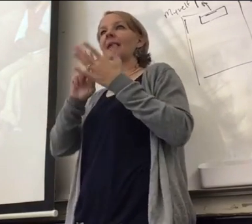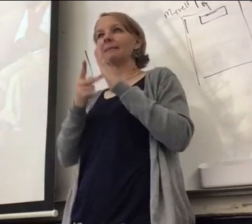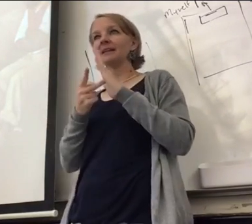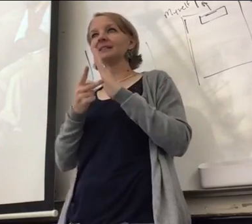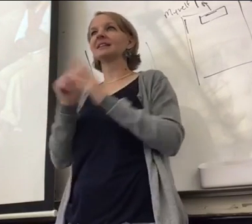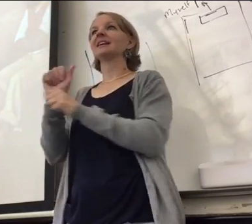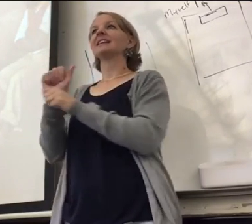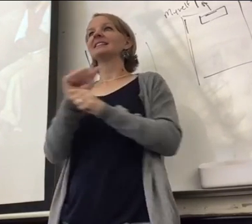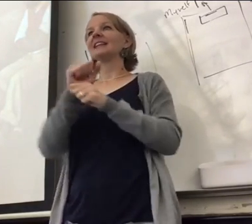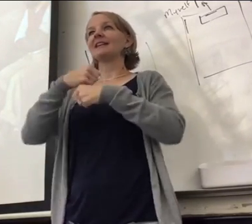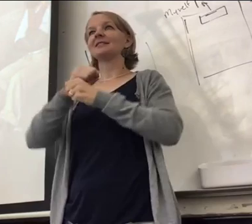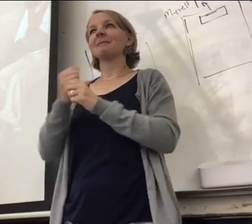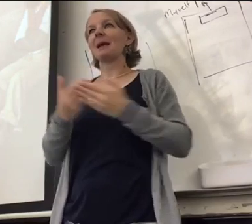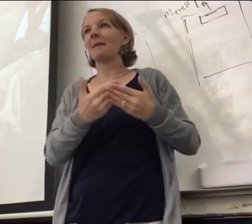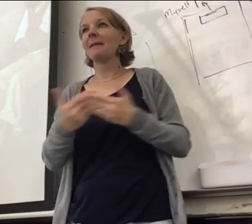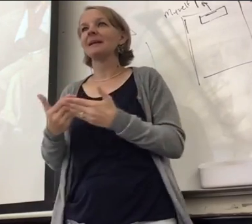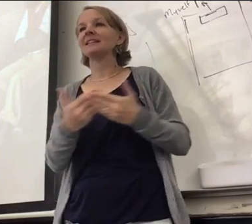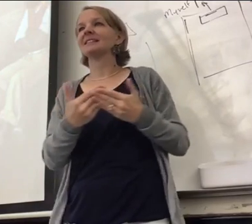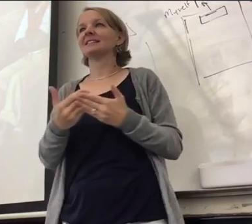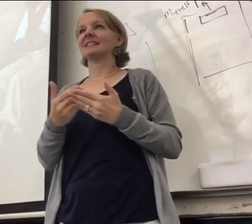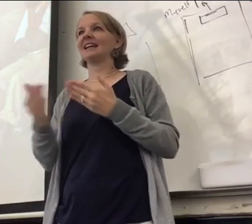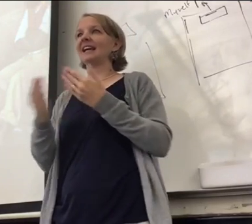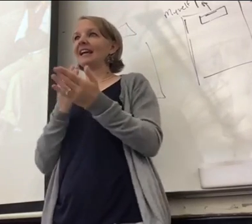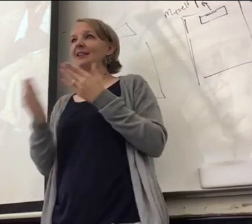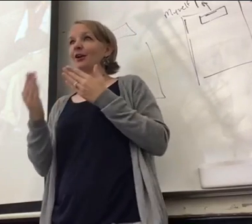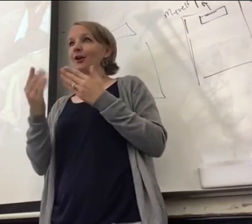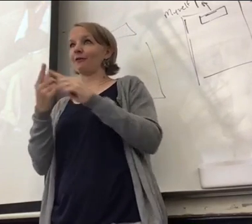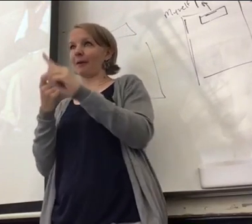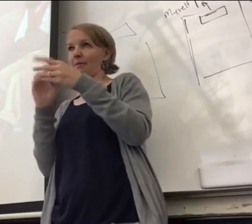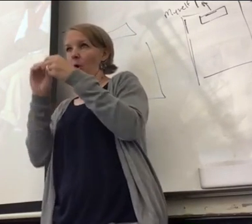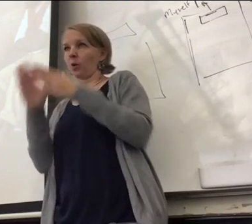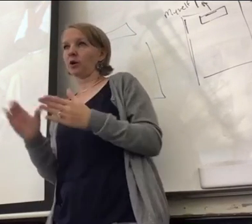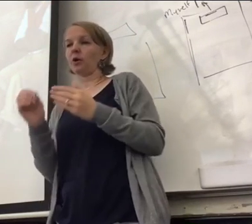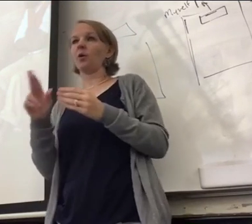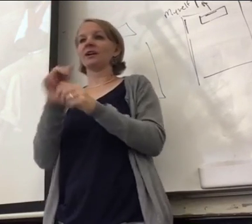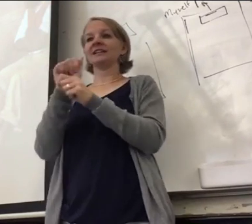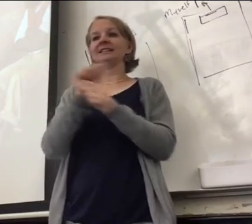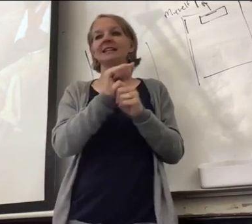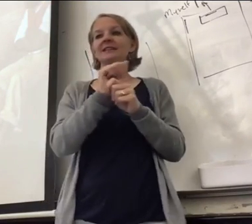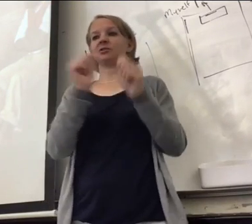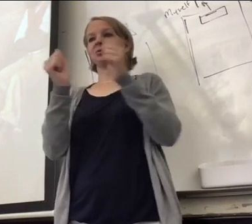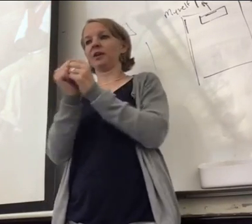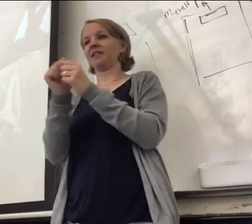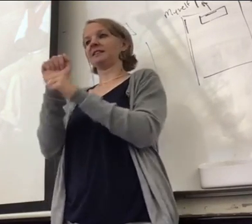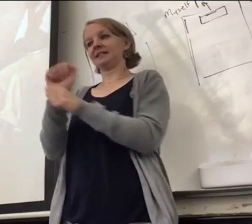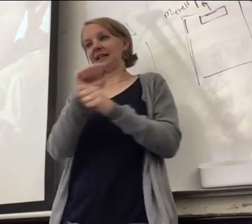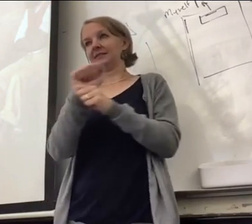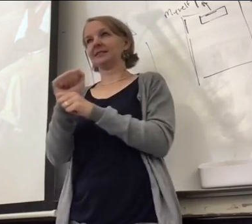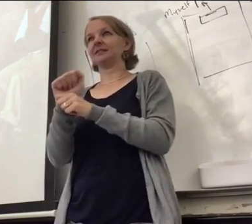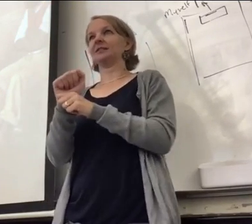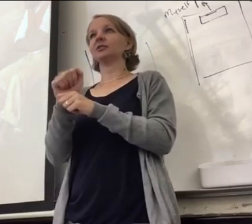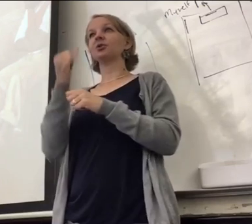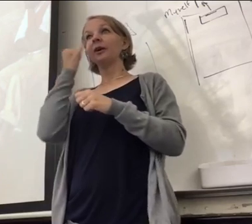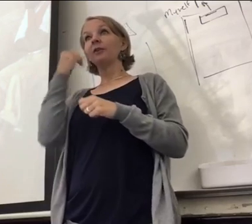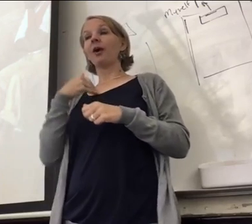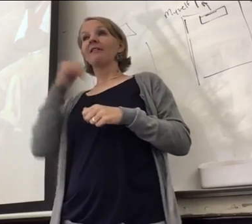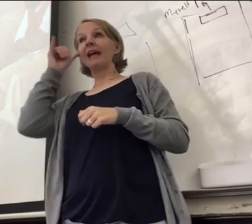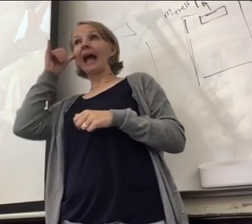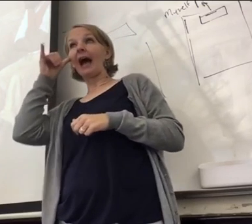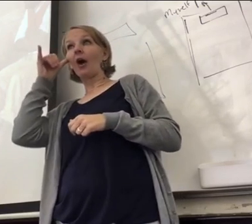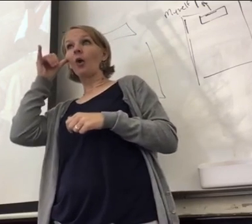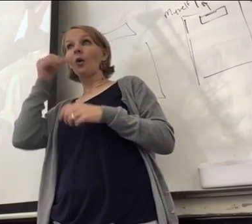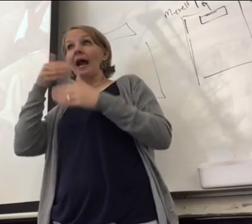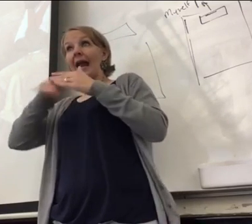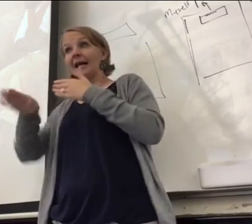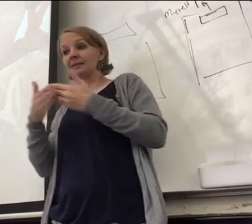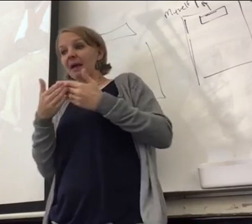babies, whether it's going to be from that plantation owner or from slaves with slaves. Now, if you have, just like a cow, If your cow has a